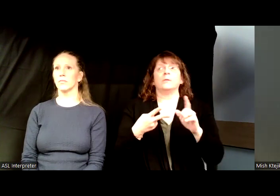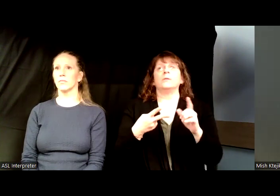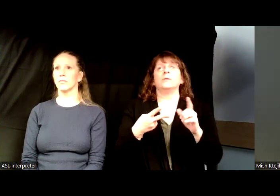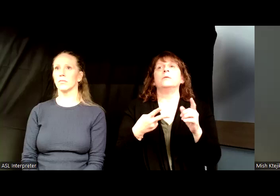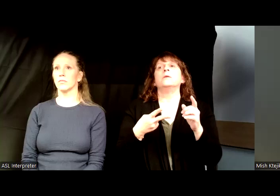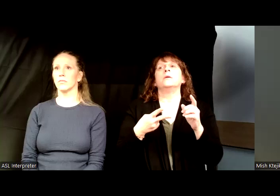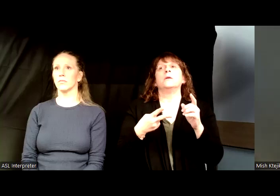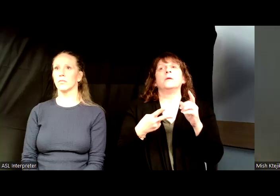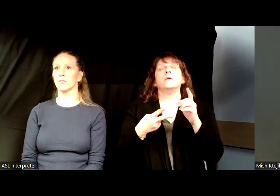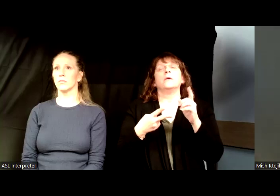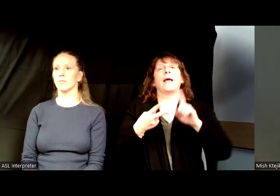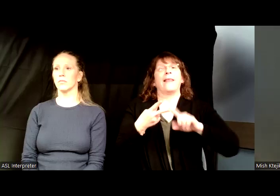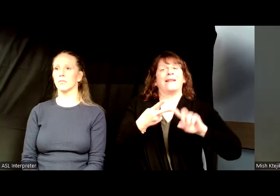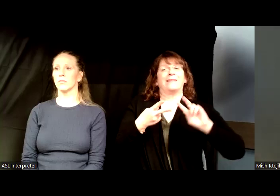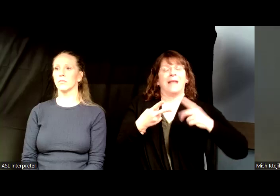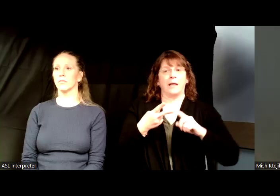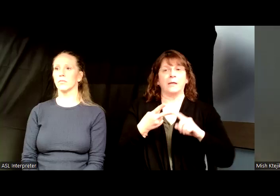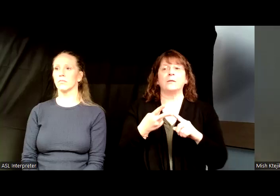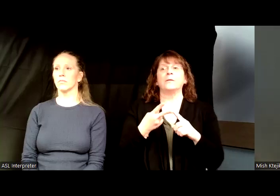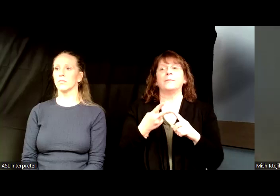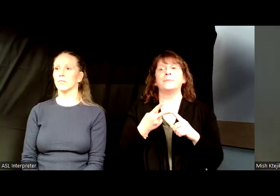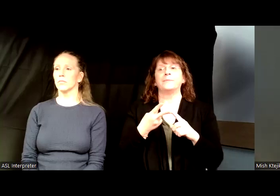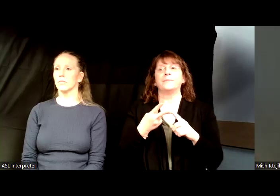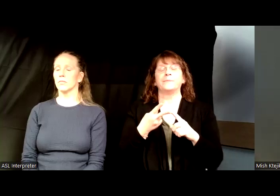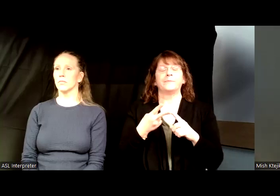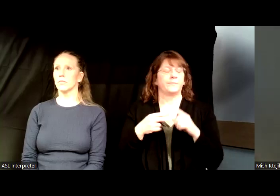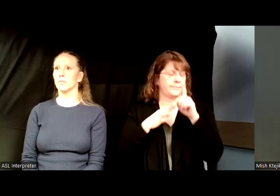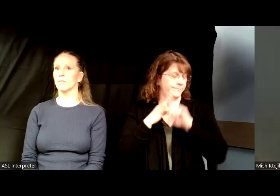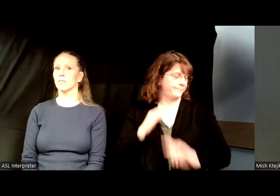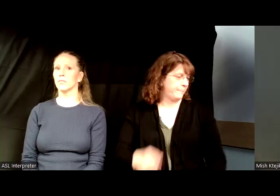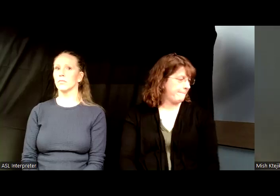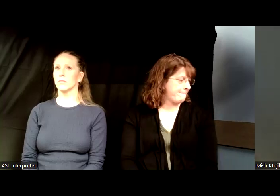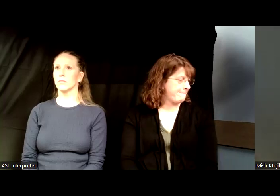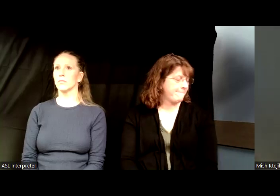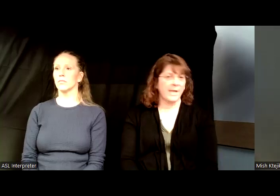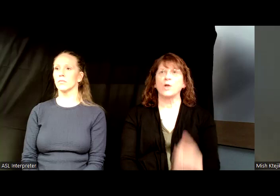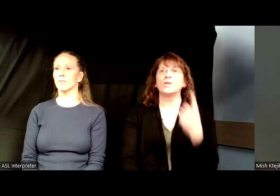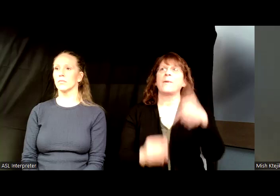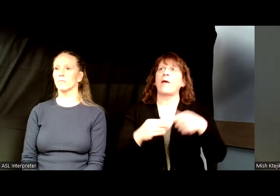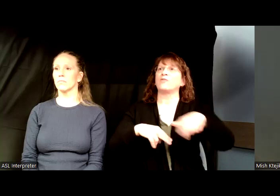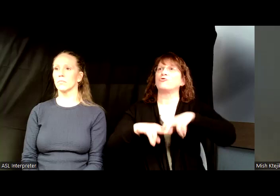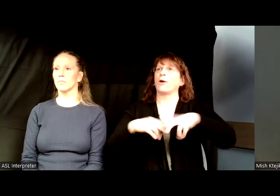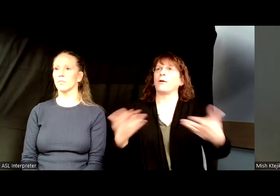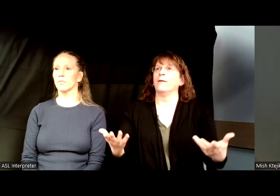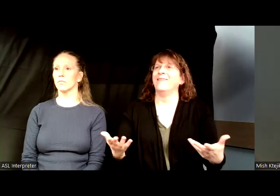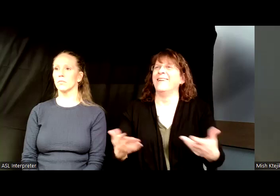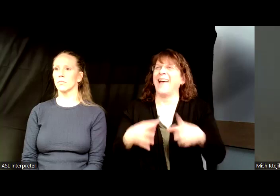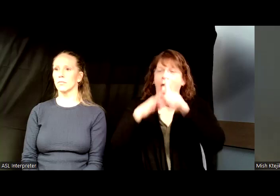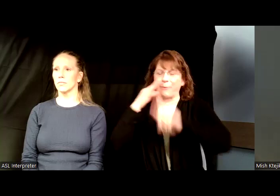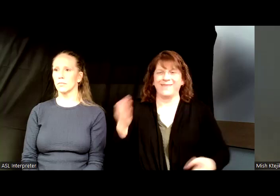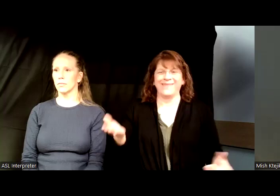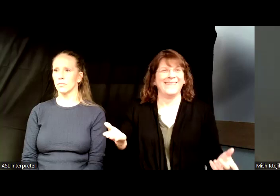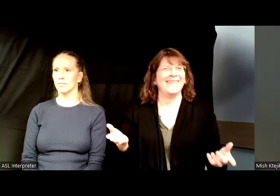So that's one thing. The other thing is, I forgot. Something about